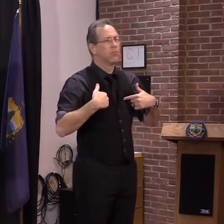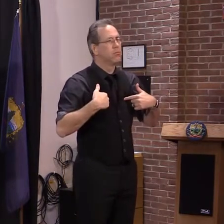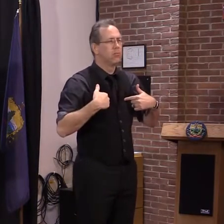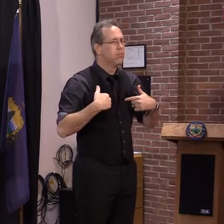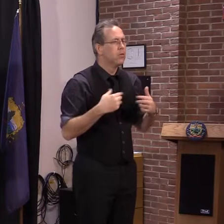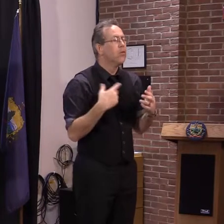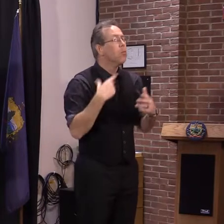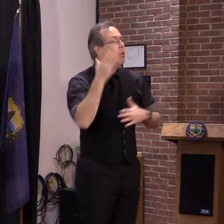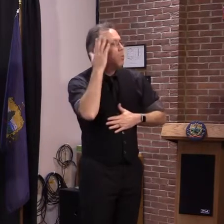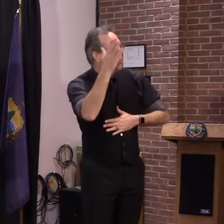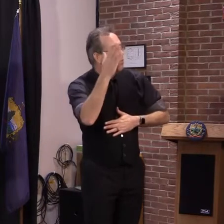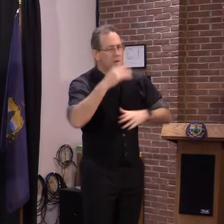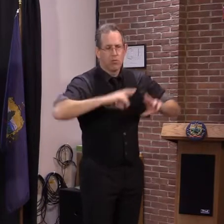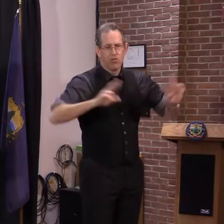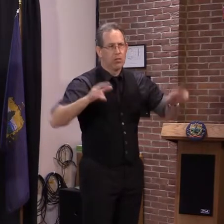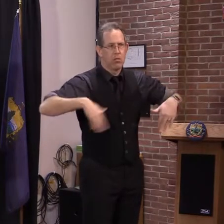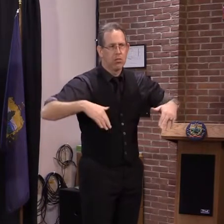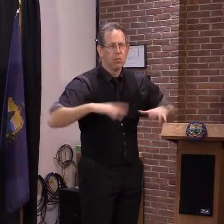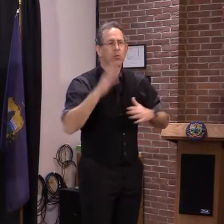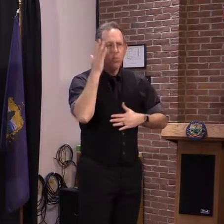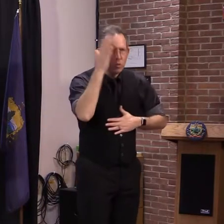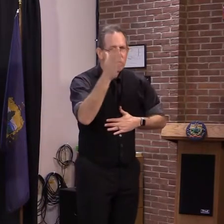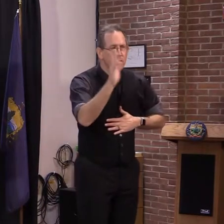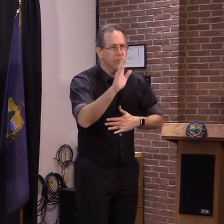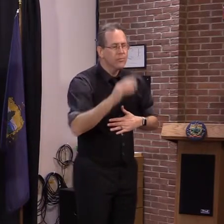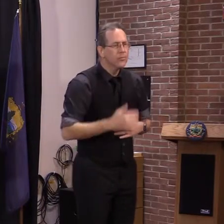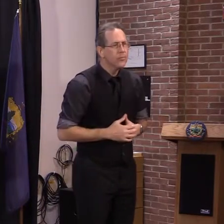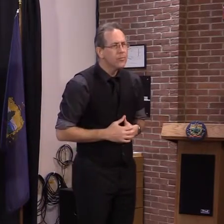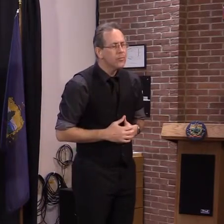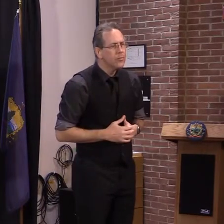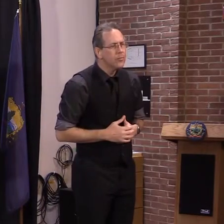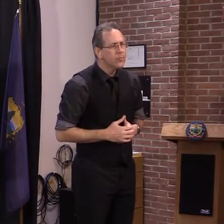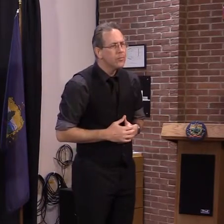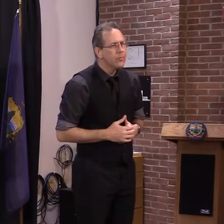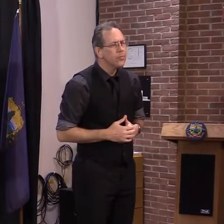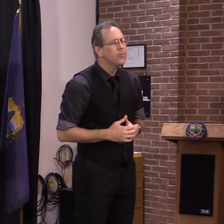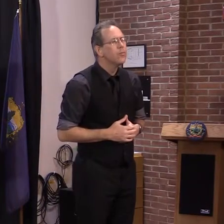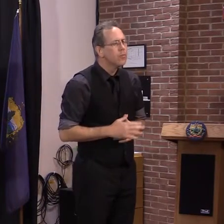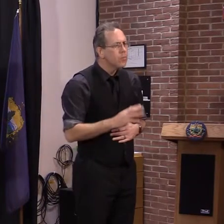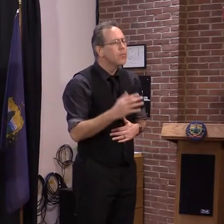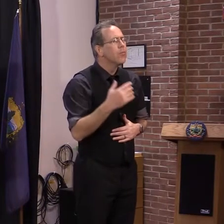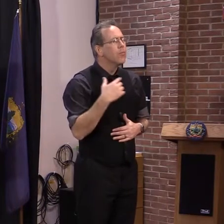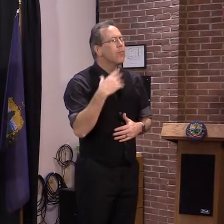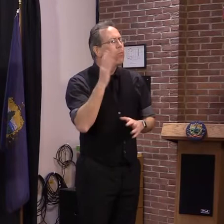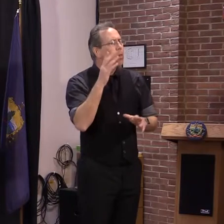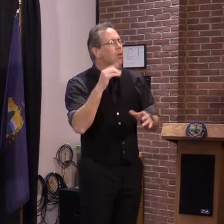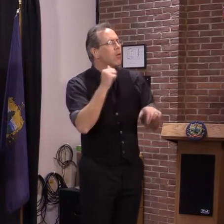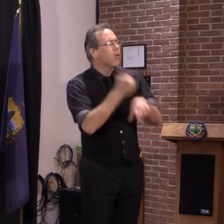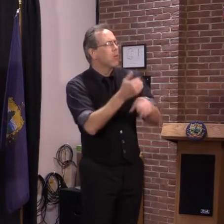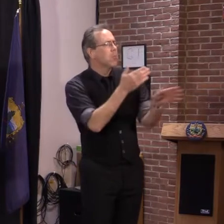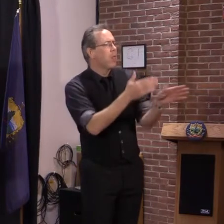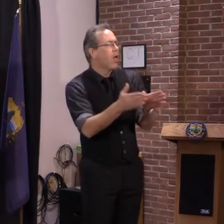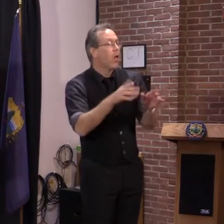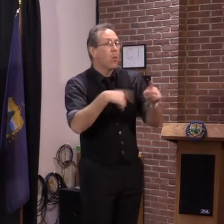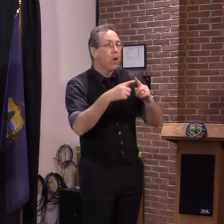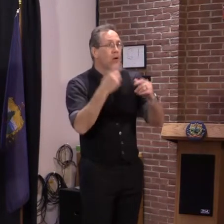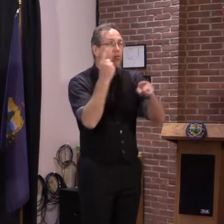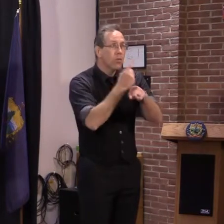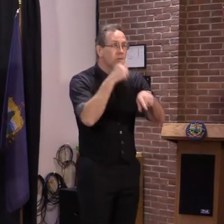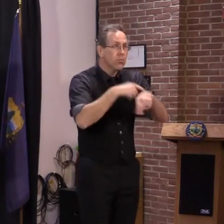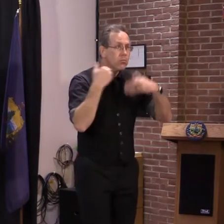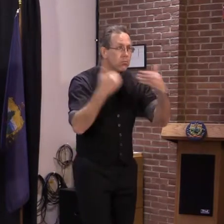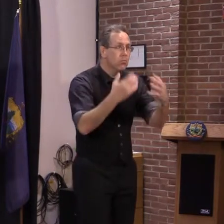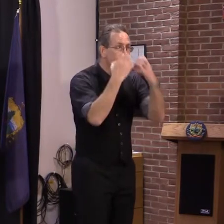point. For now, we will go forward and implement the recommendation we've had in our existing guidance that schools with a